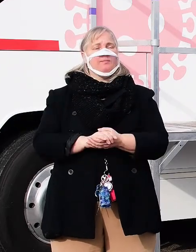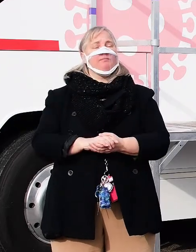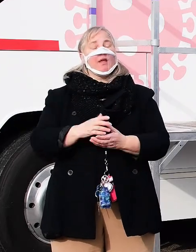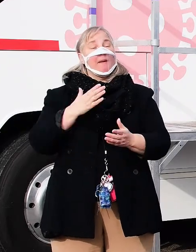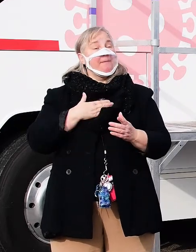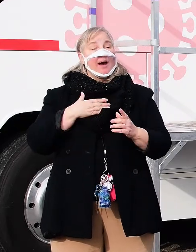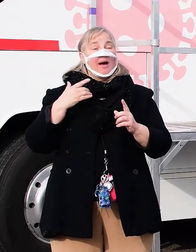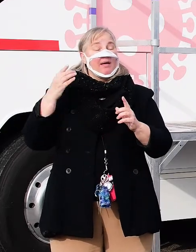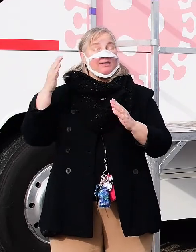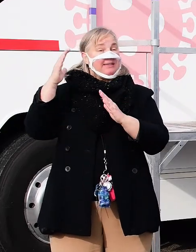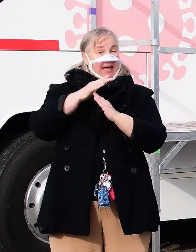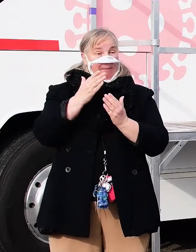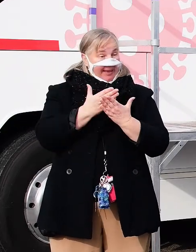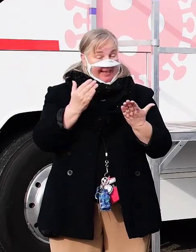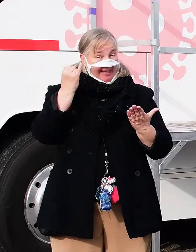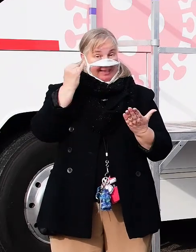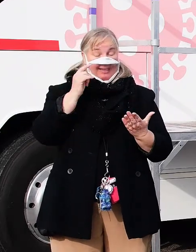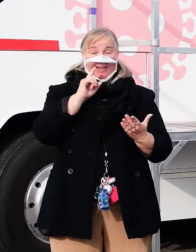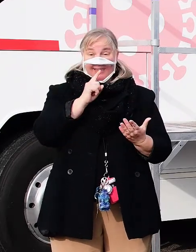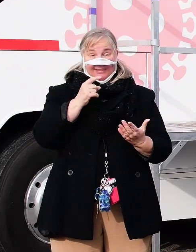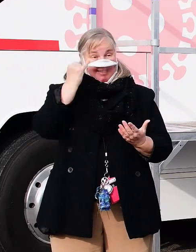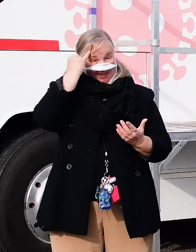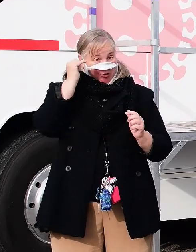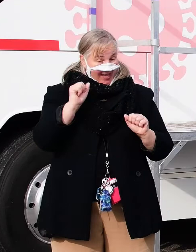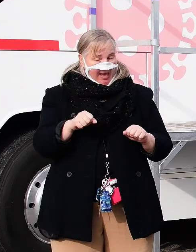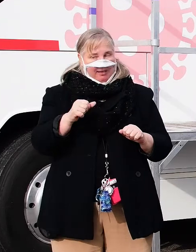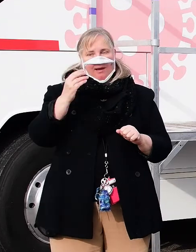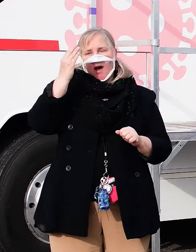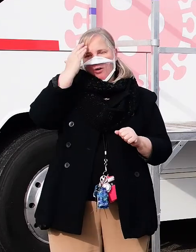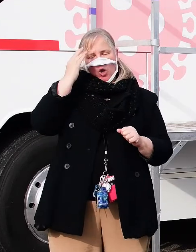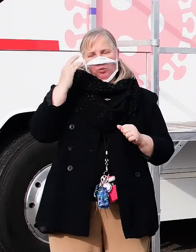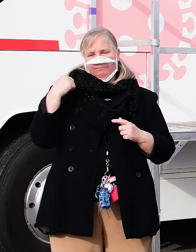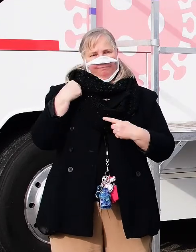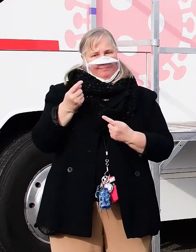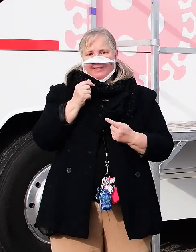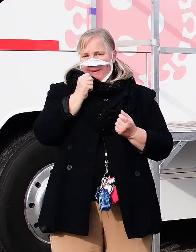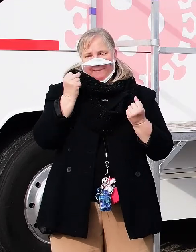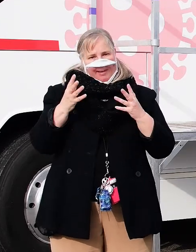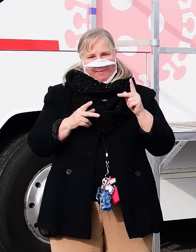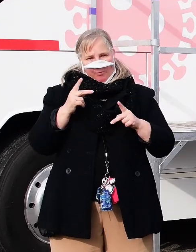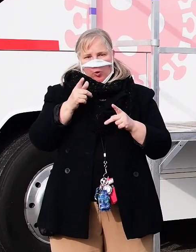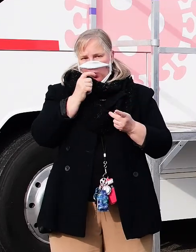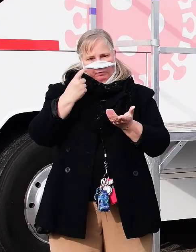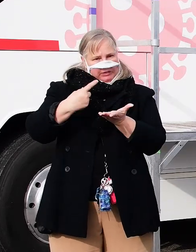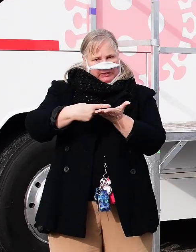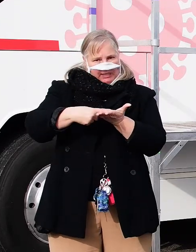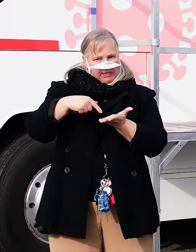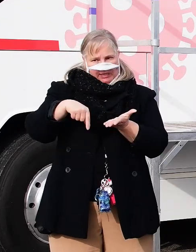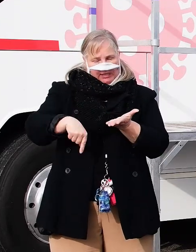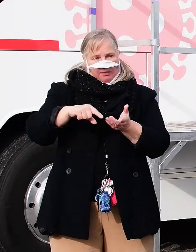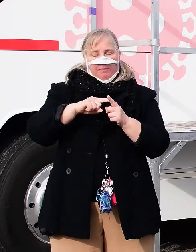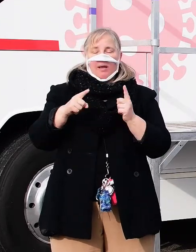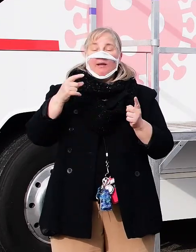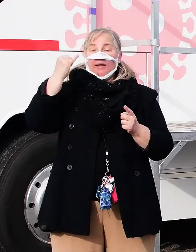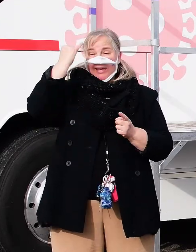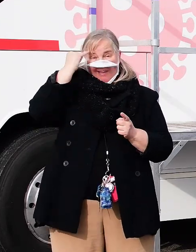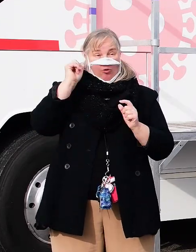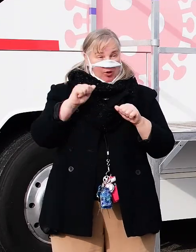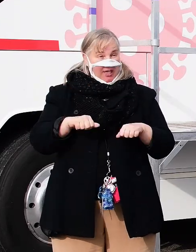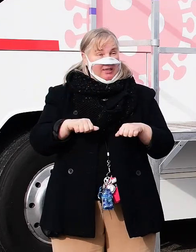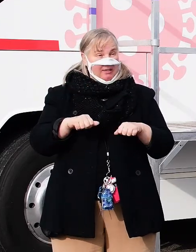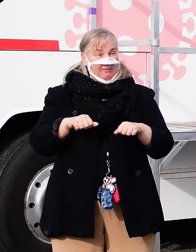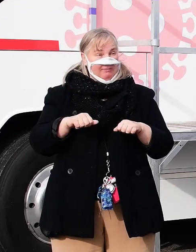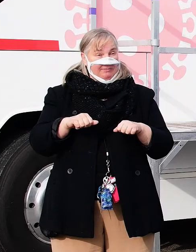biggest thing is if you could, I know there hasn't been too many people that have talked about this, but if you can take